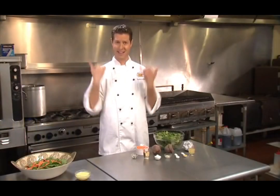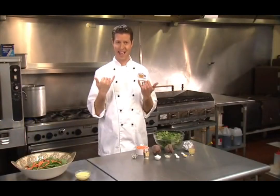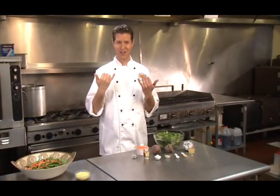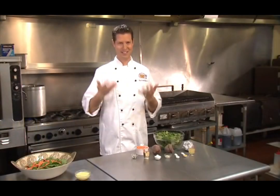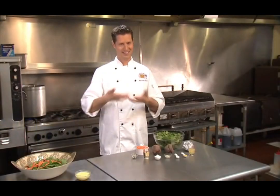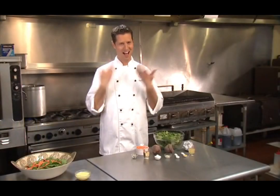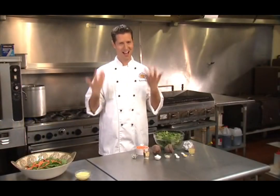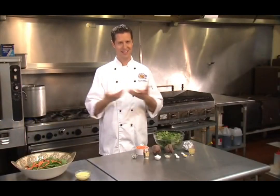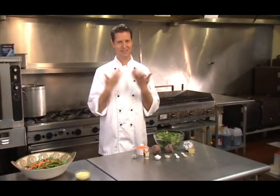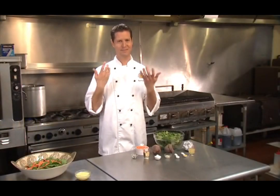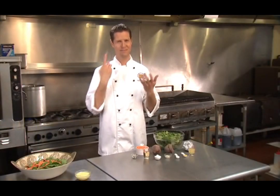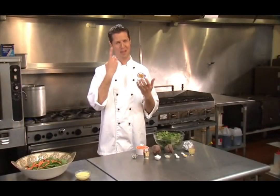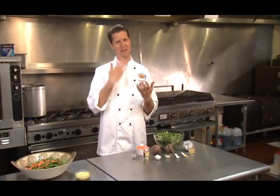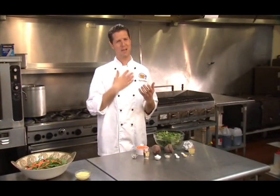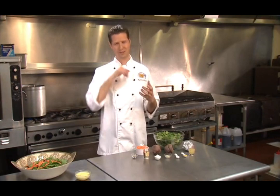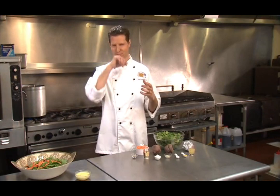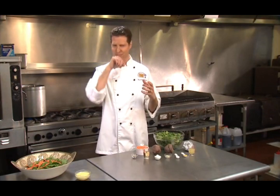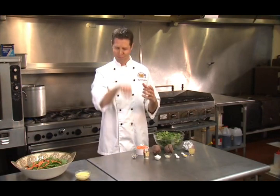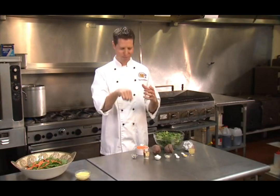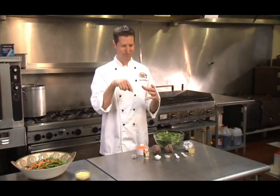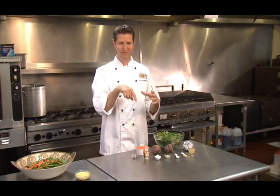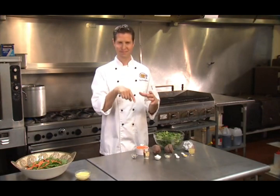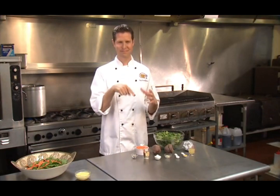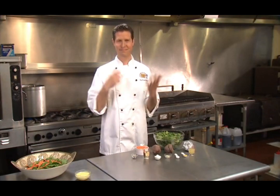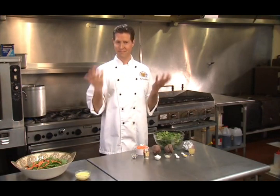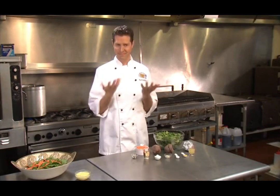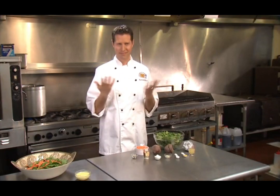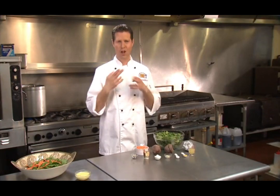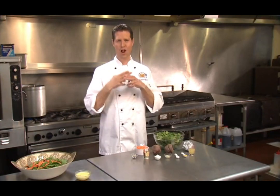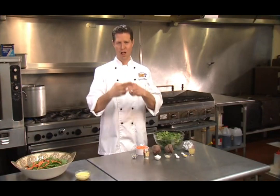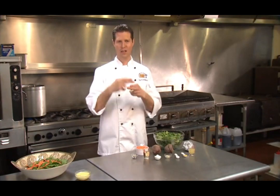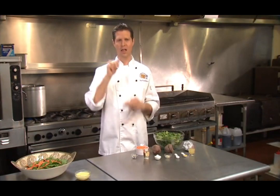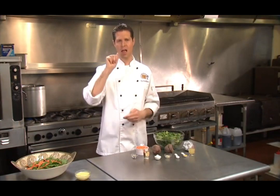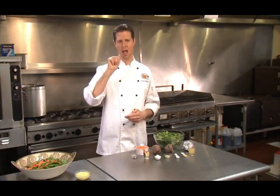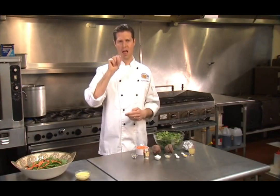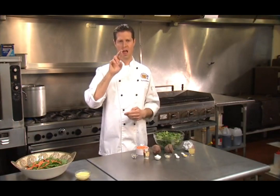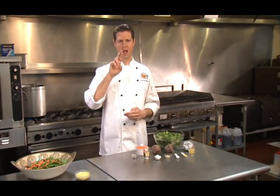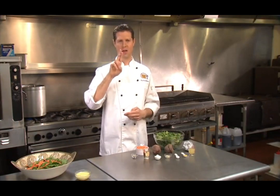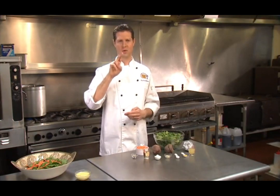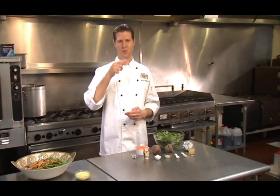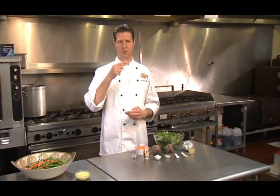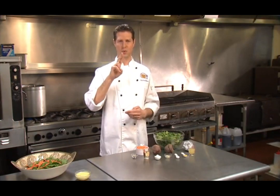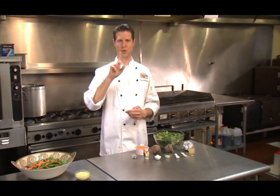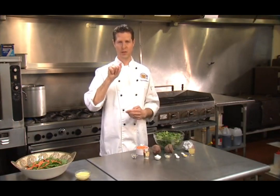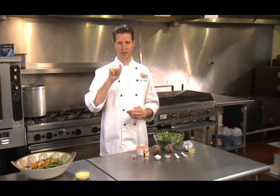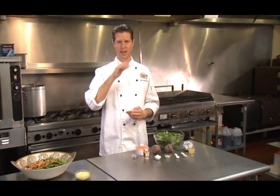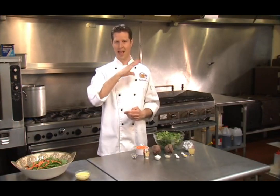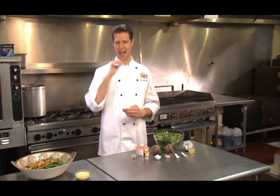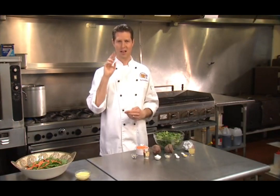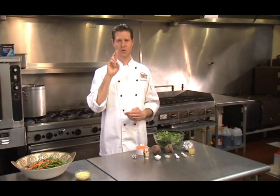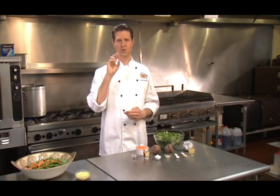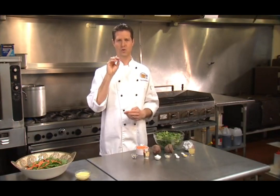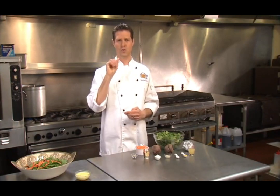Now, let's talk about salad. One of my favorite salads is called arugula and roasted beet salad with goat cheese